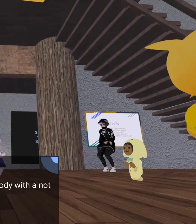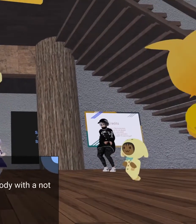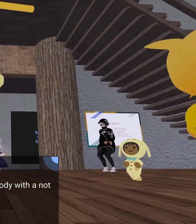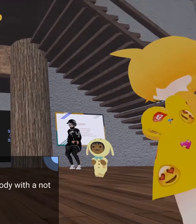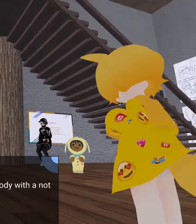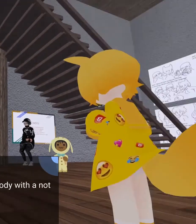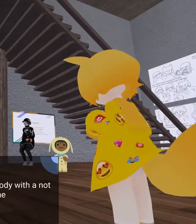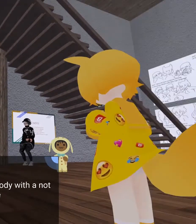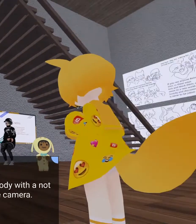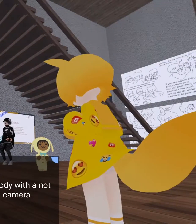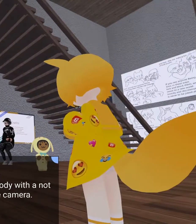camera?